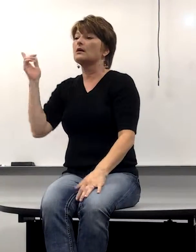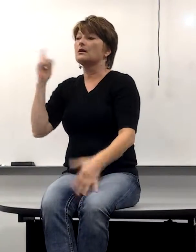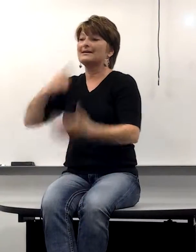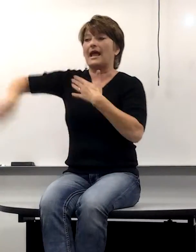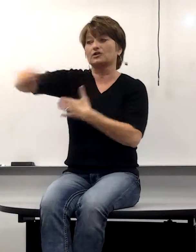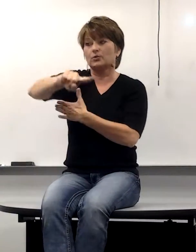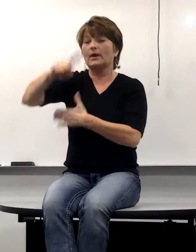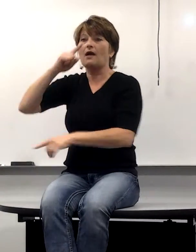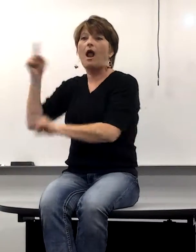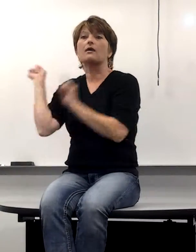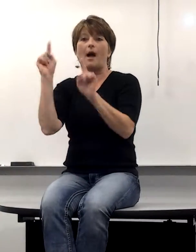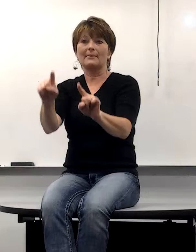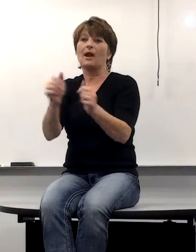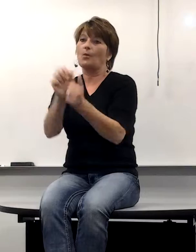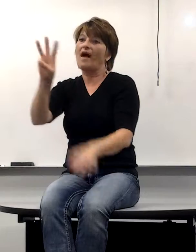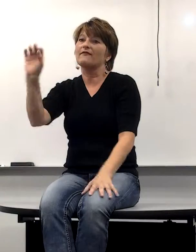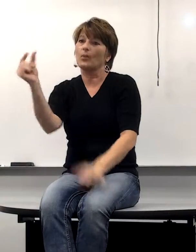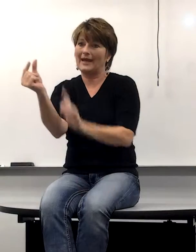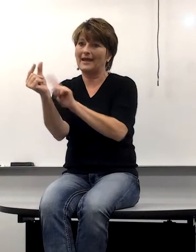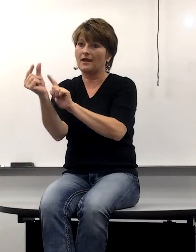shave it over the weekend.